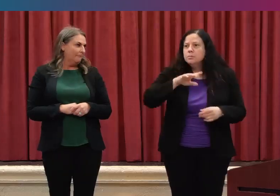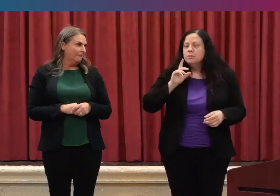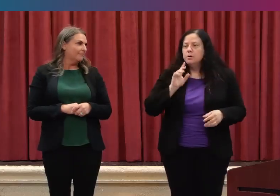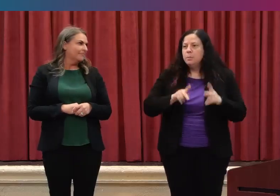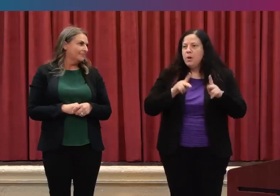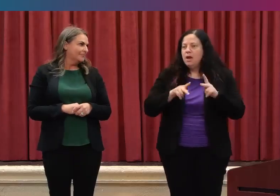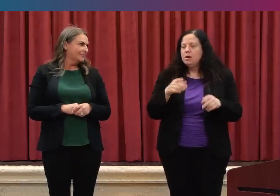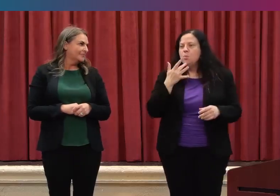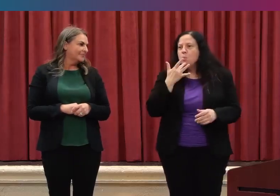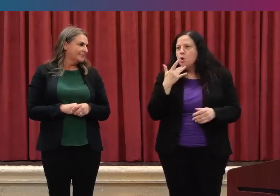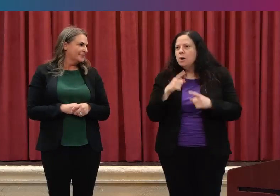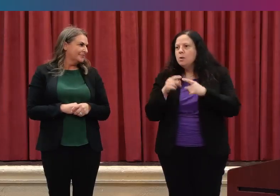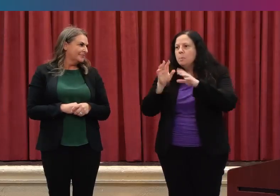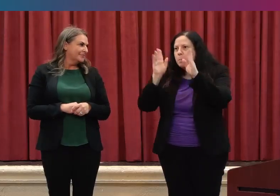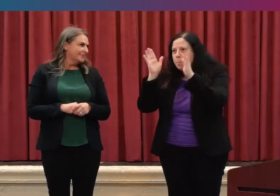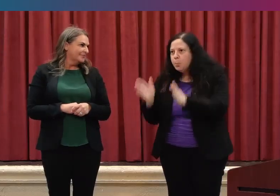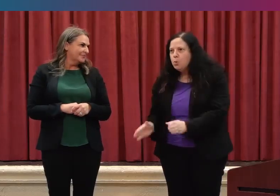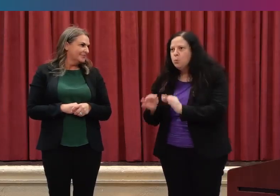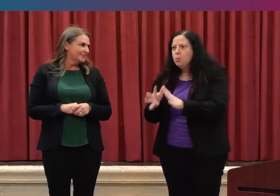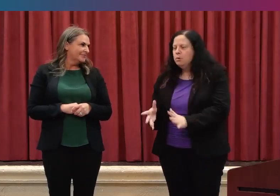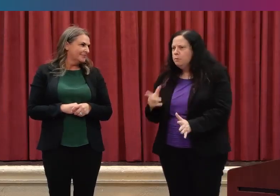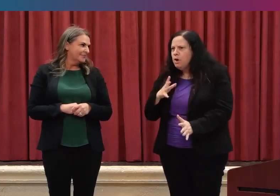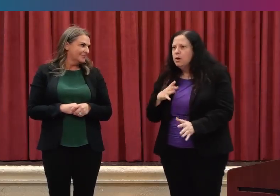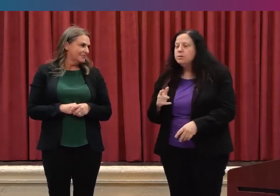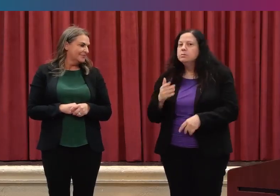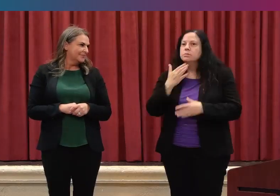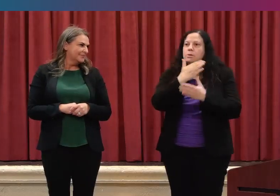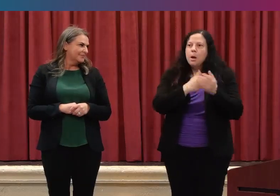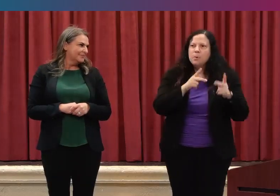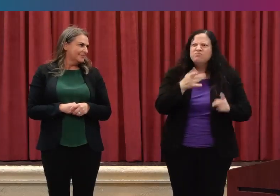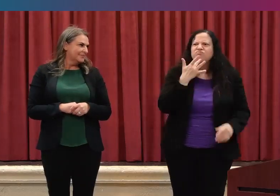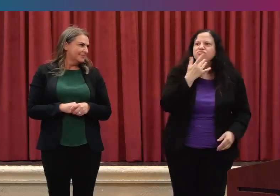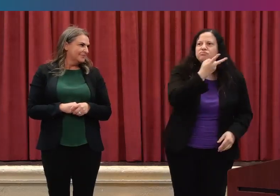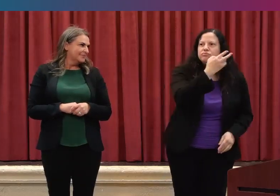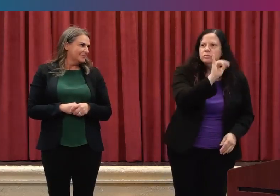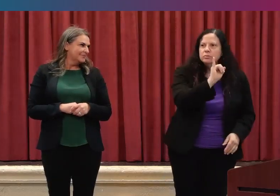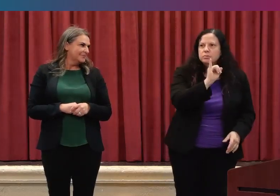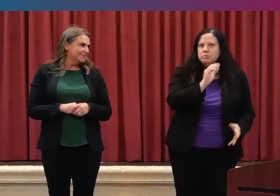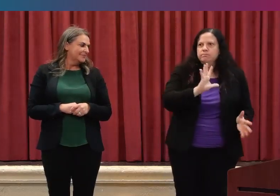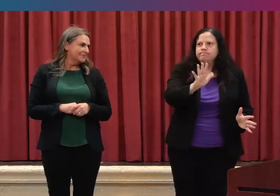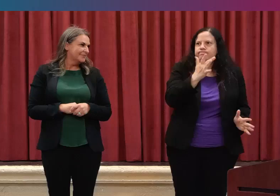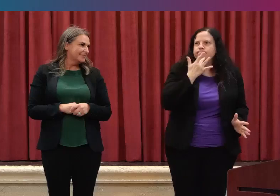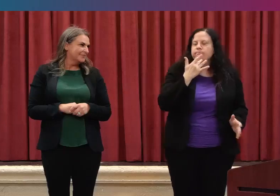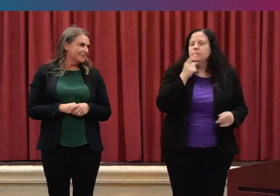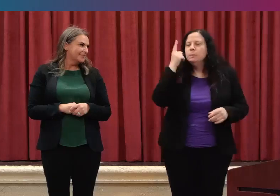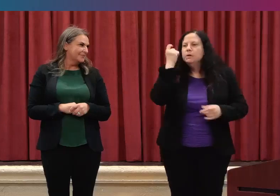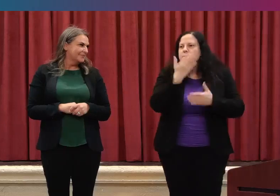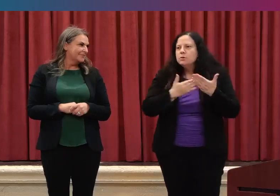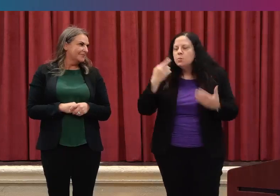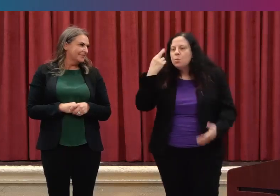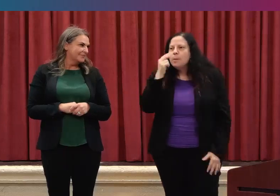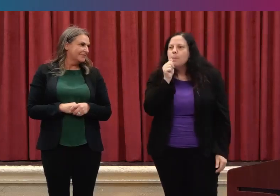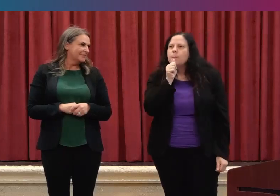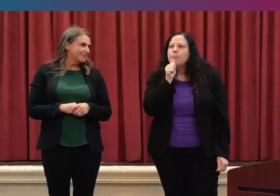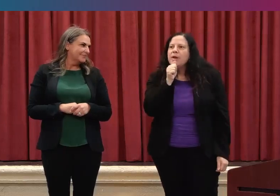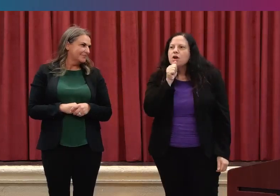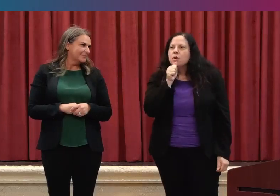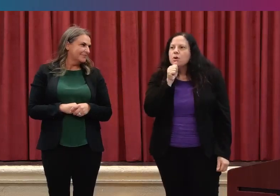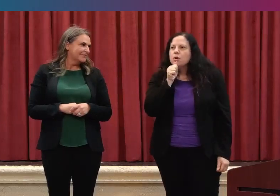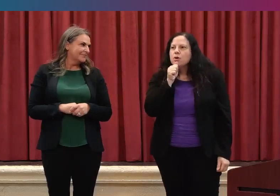So some people prefer a particular person for their interpreter, that's fine. Some people prefer VRI, that's their preference. But